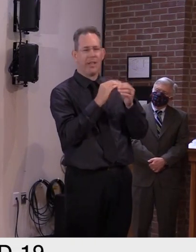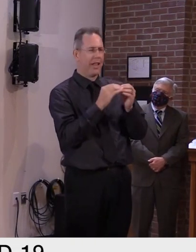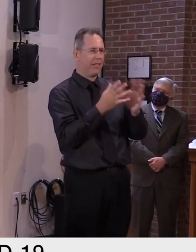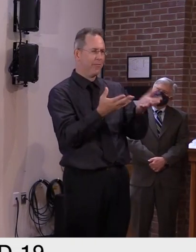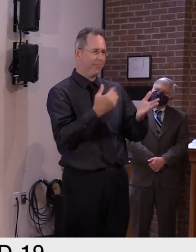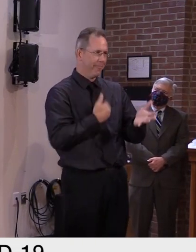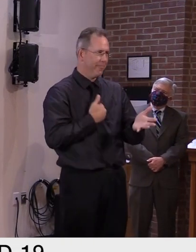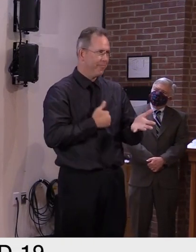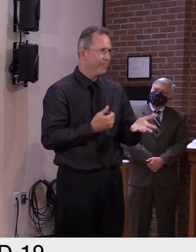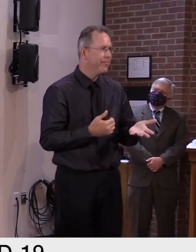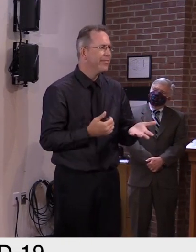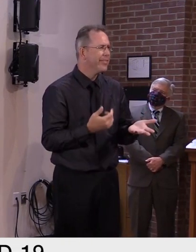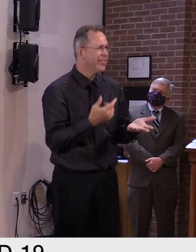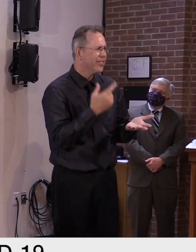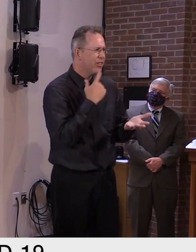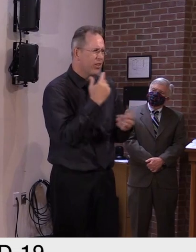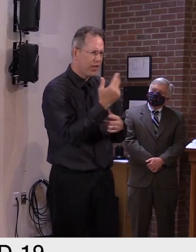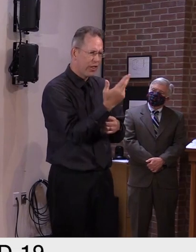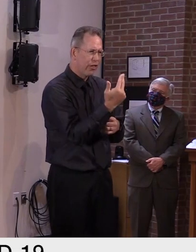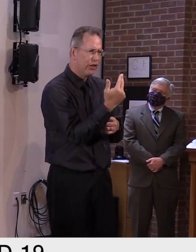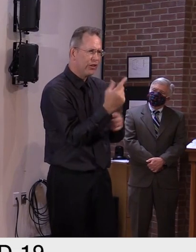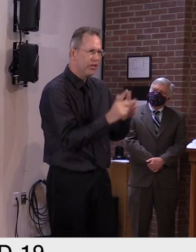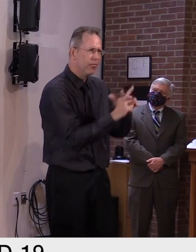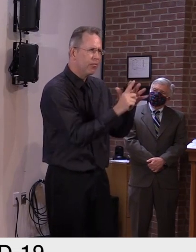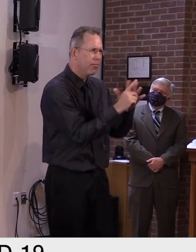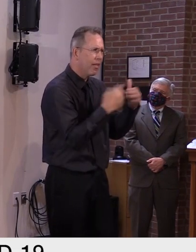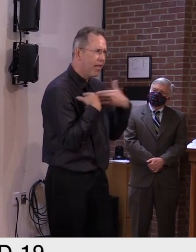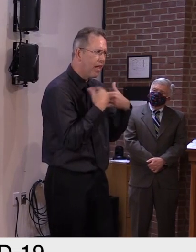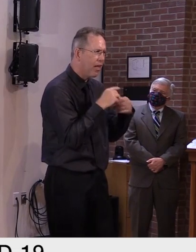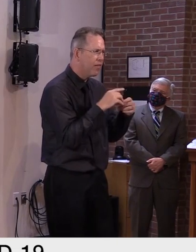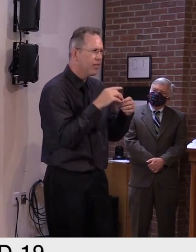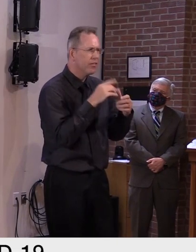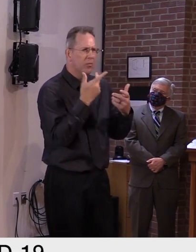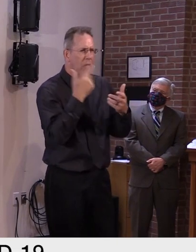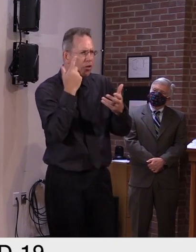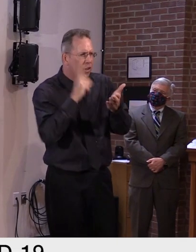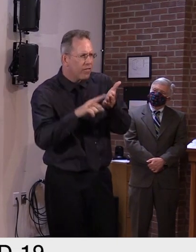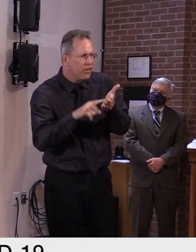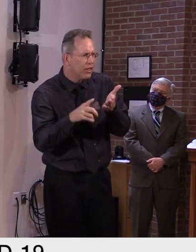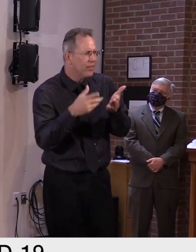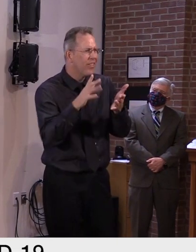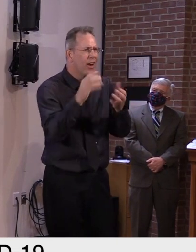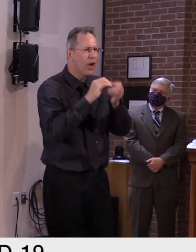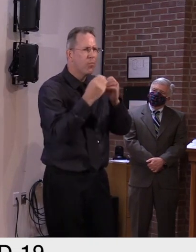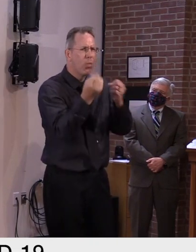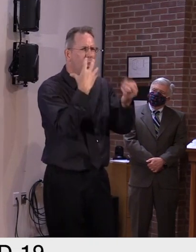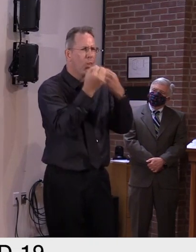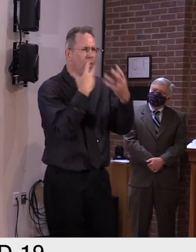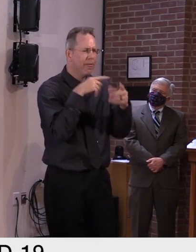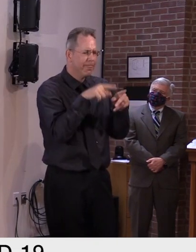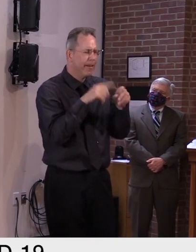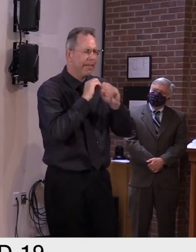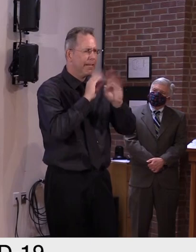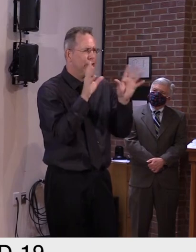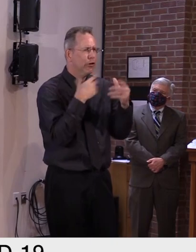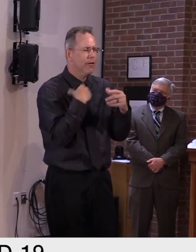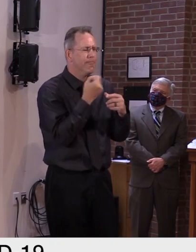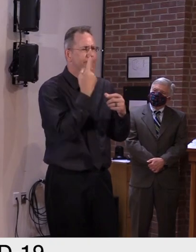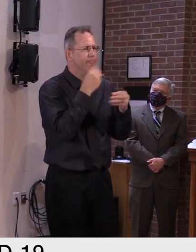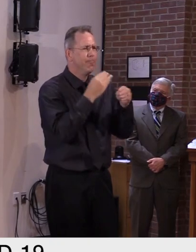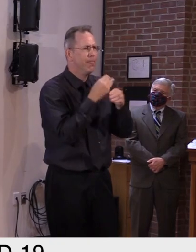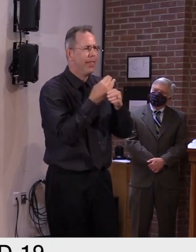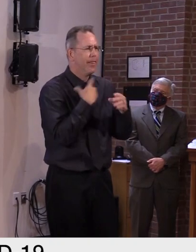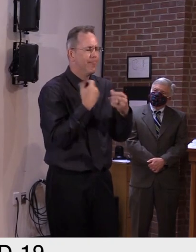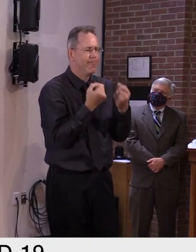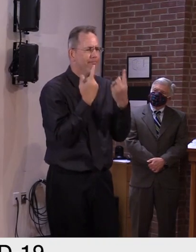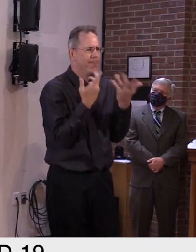and 8 are under investigation. So there's 3 somewhere else, and trying to figure those out. Yeah, sure. So Mike,